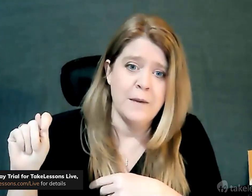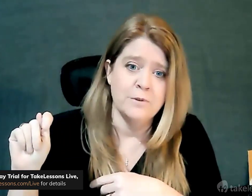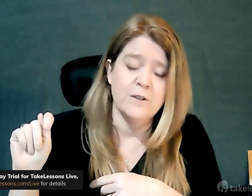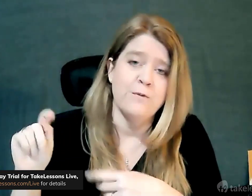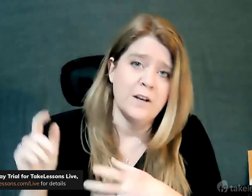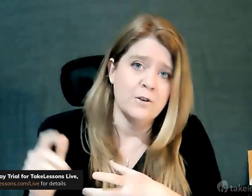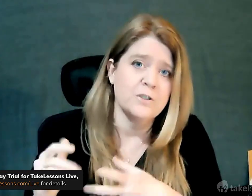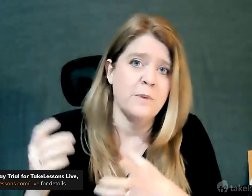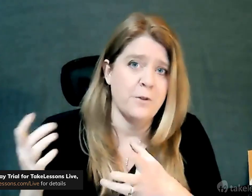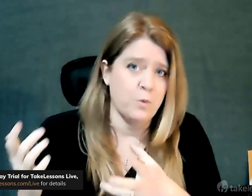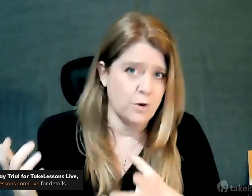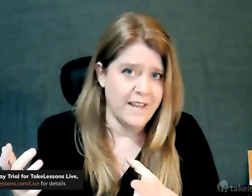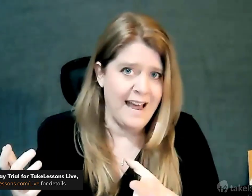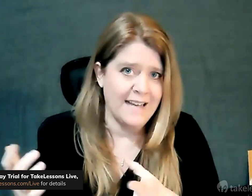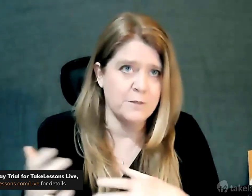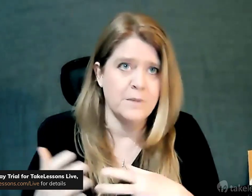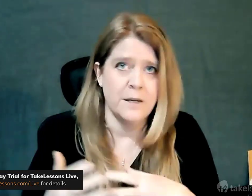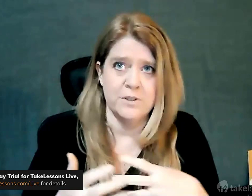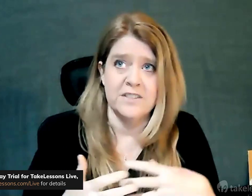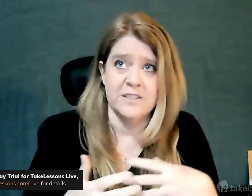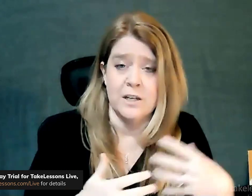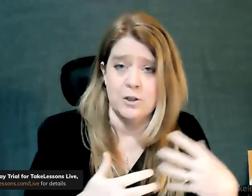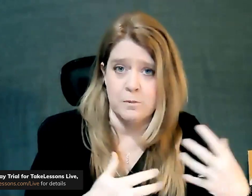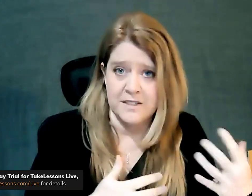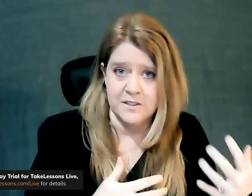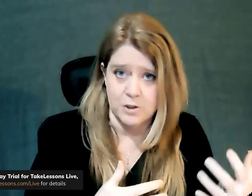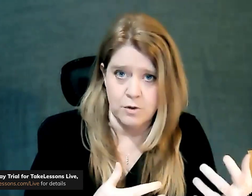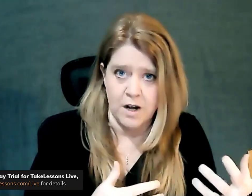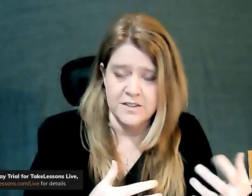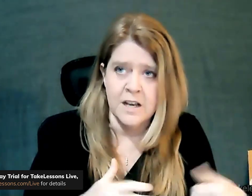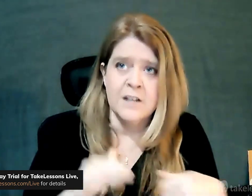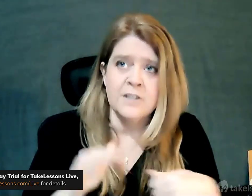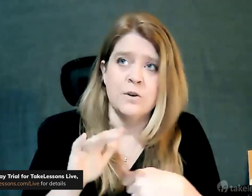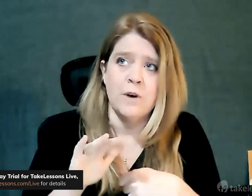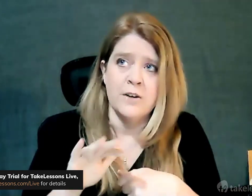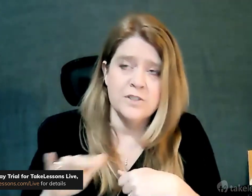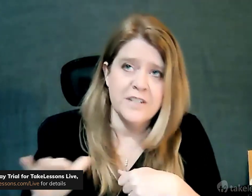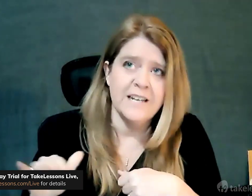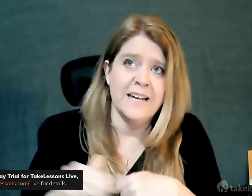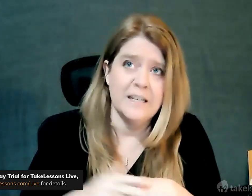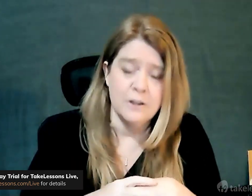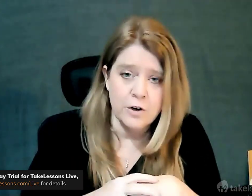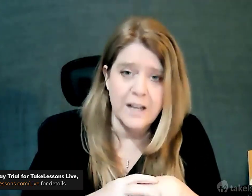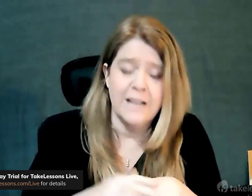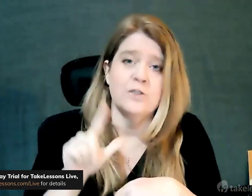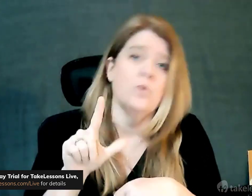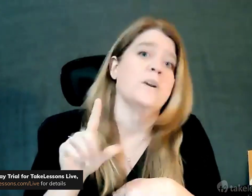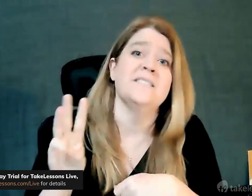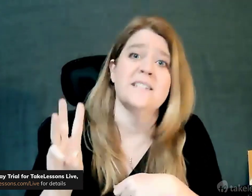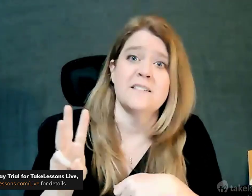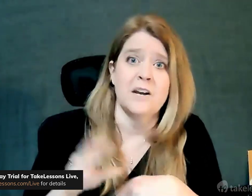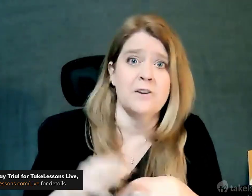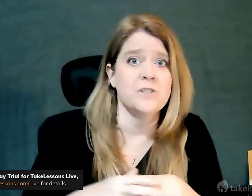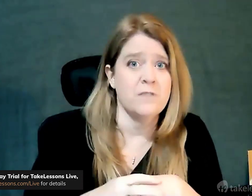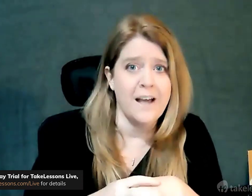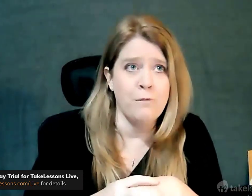to fingerspell the word cat to be able to still get your message across. So understanding and learning the 26 letters of the alphabet